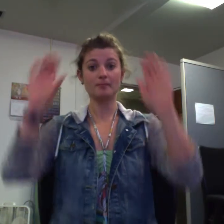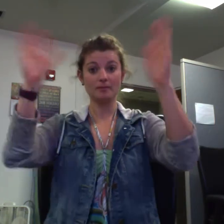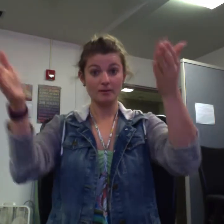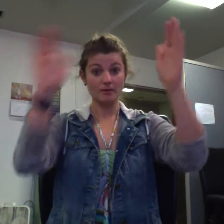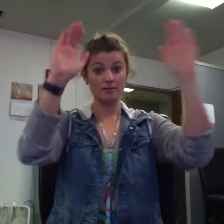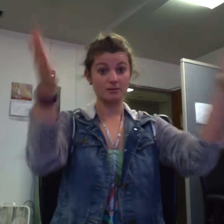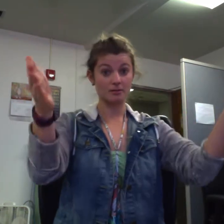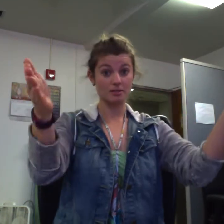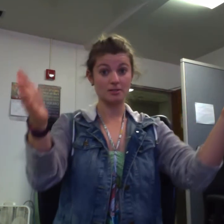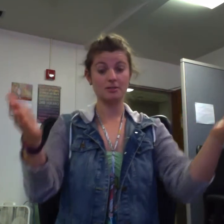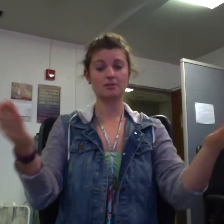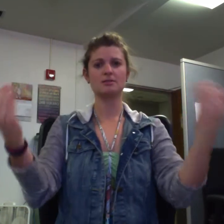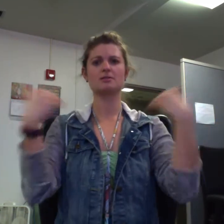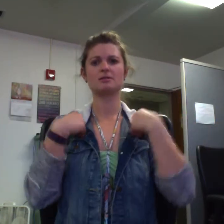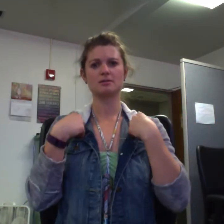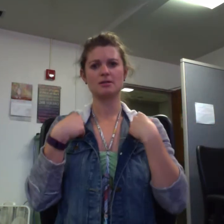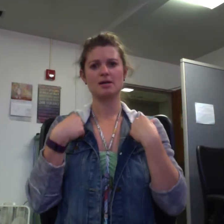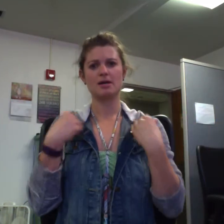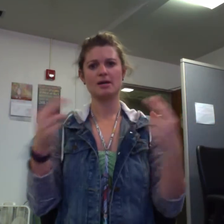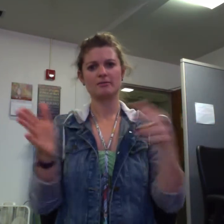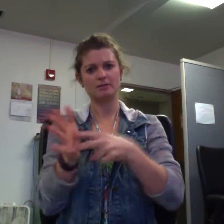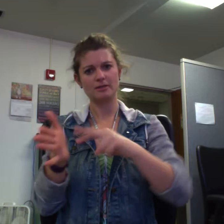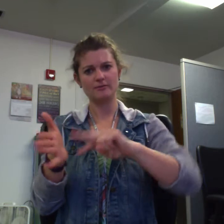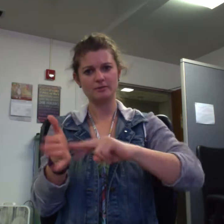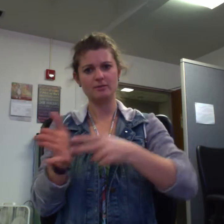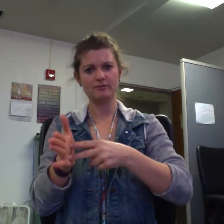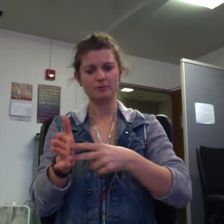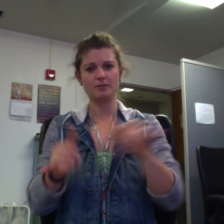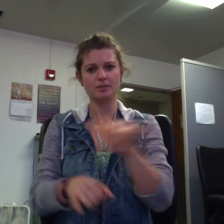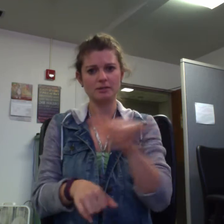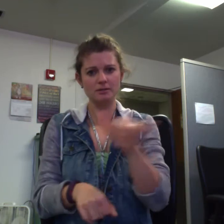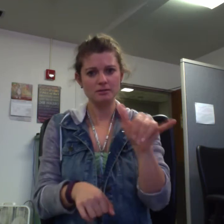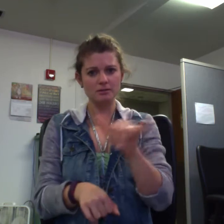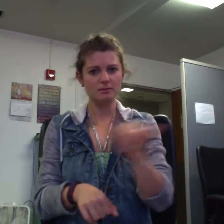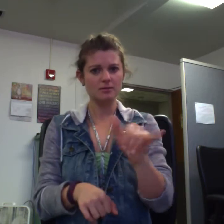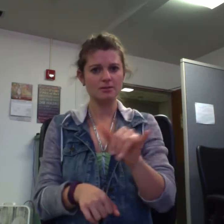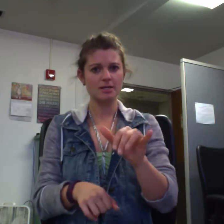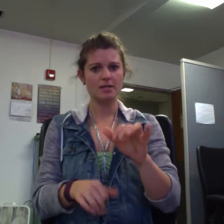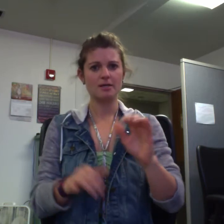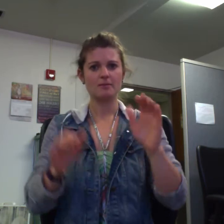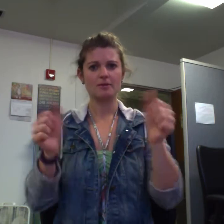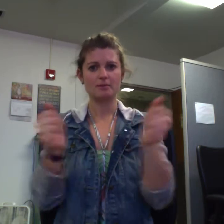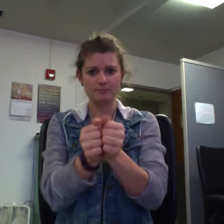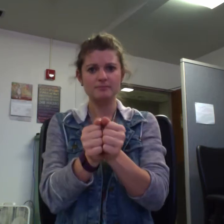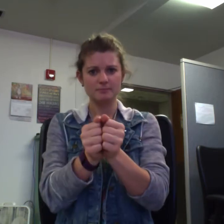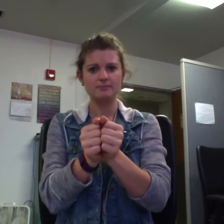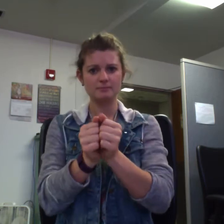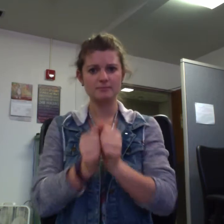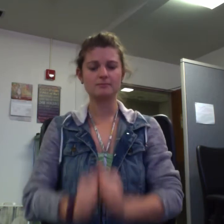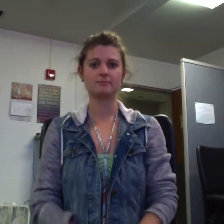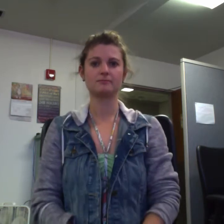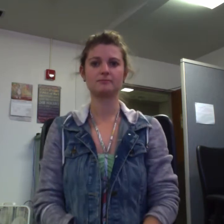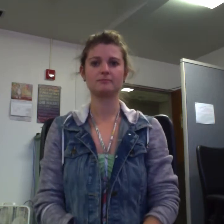meaningful. Related words must stick together. So we're going to look at what that means by looking at an example from the